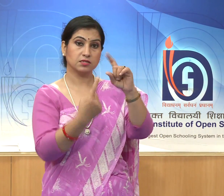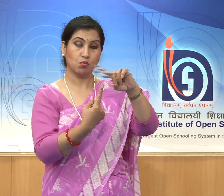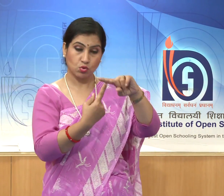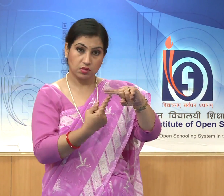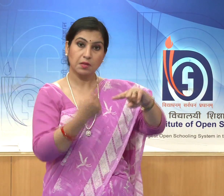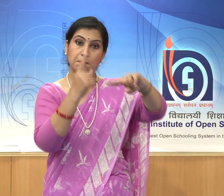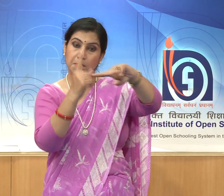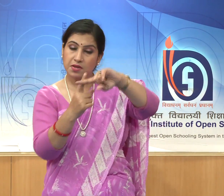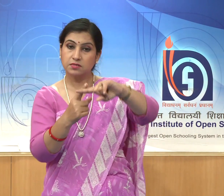Mughal paintings